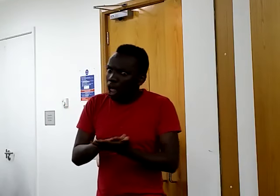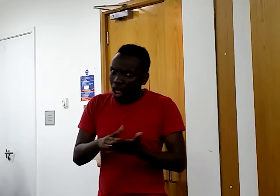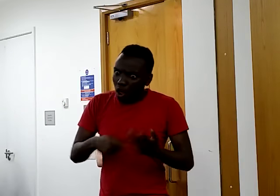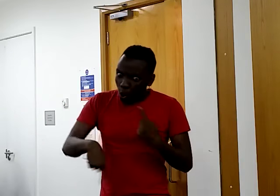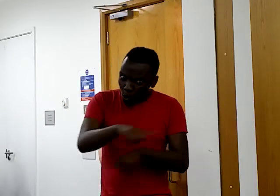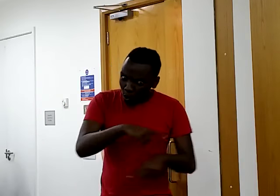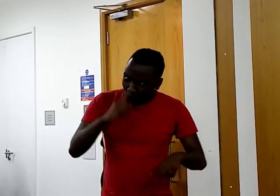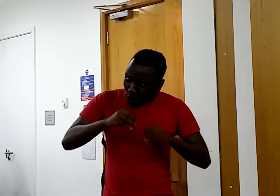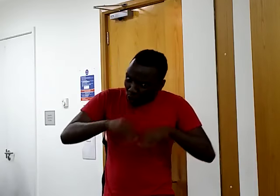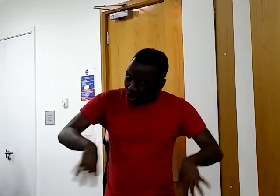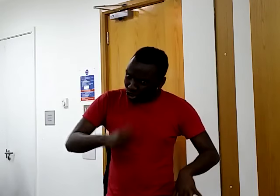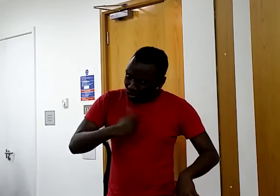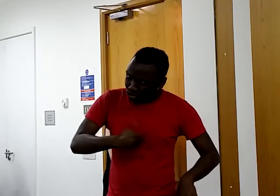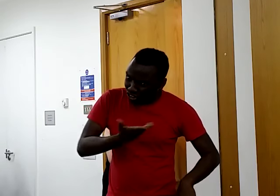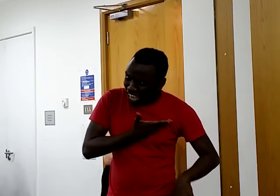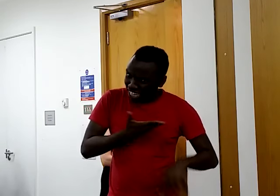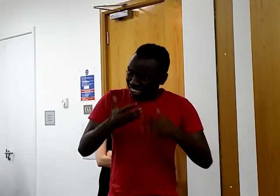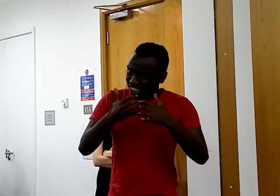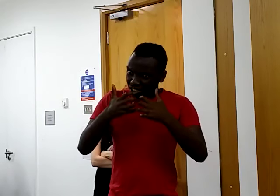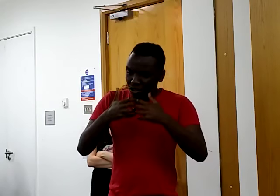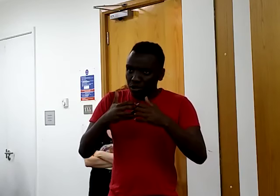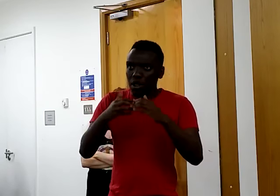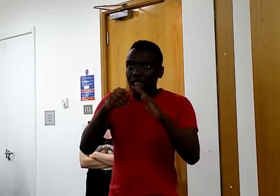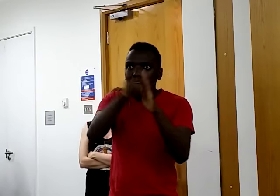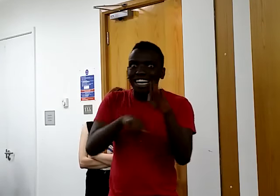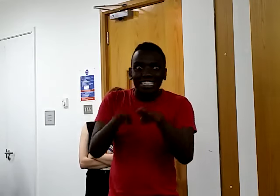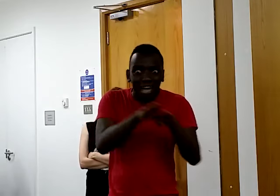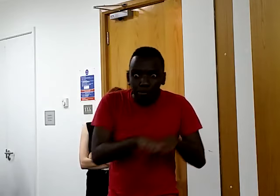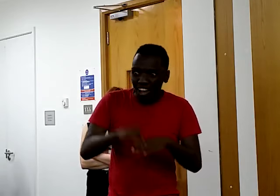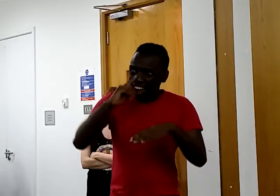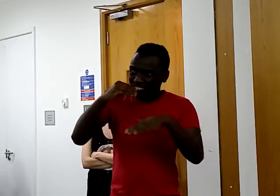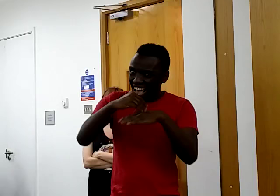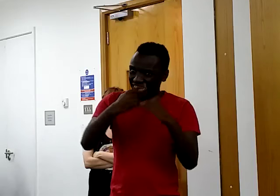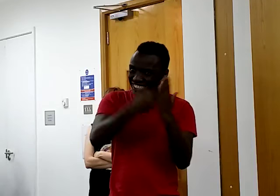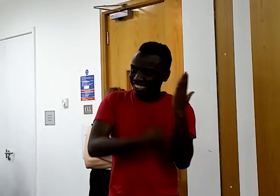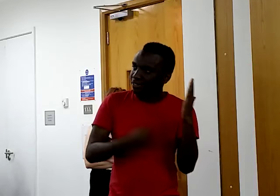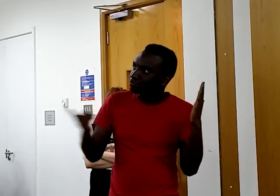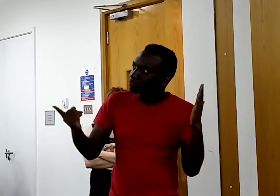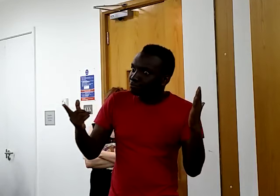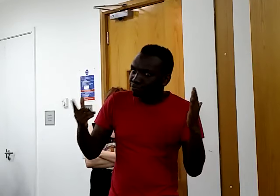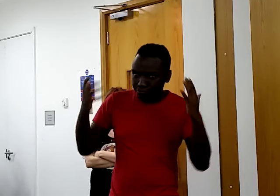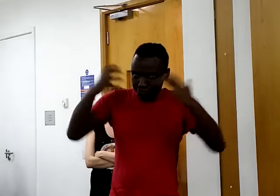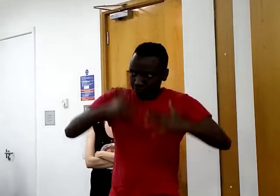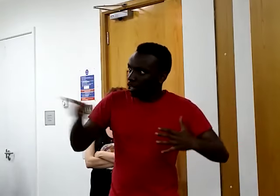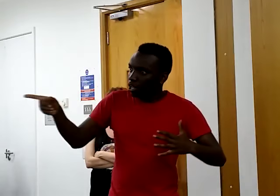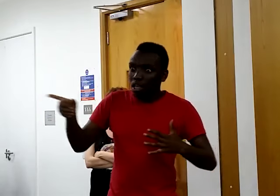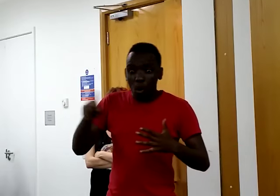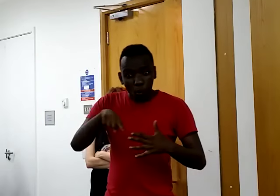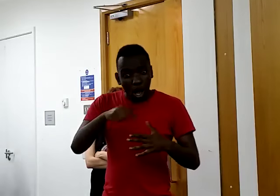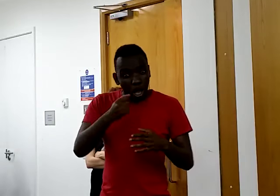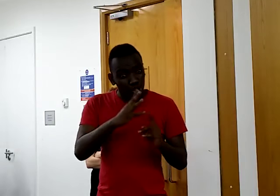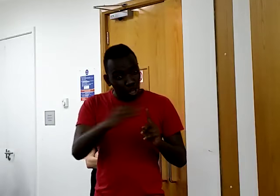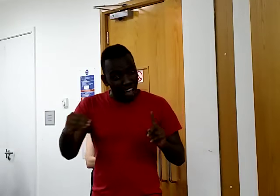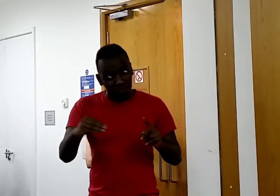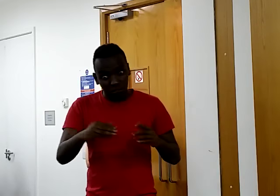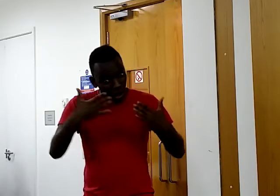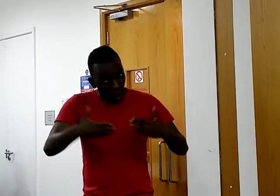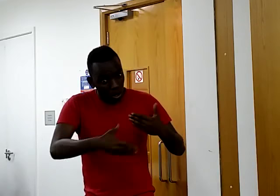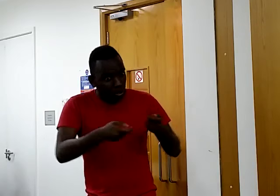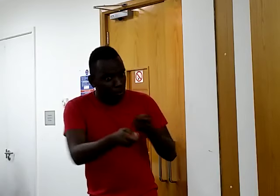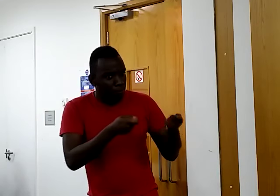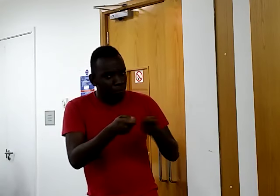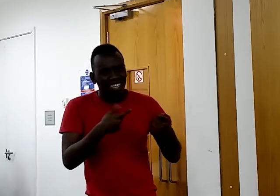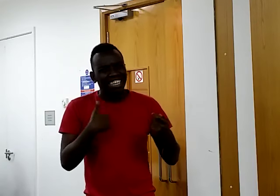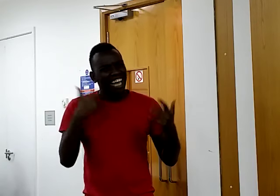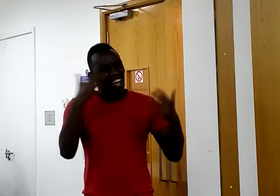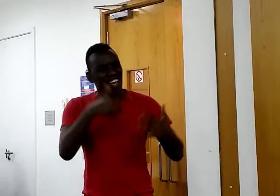worried, especially now we've decided to come out of Europe, the impact on our human rights and all those kind of things and all these standard